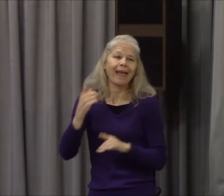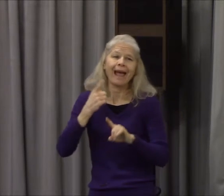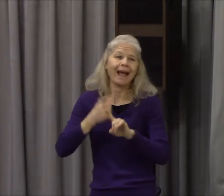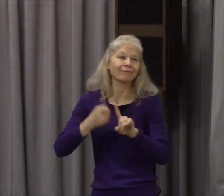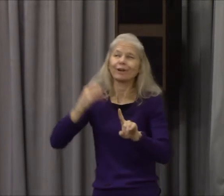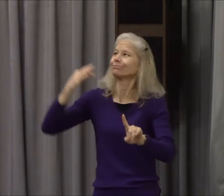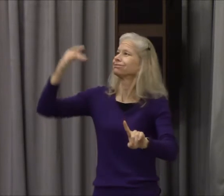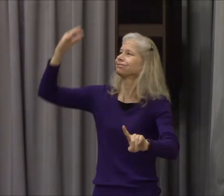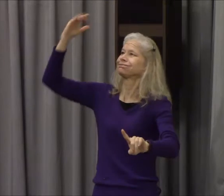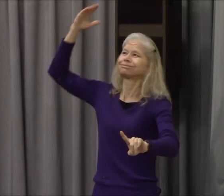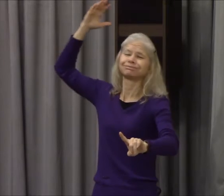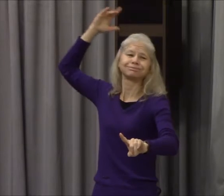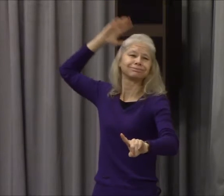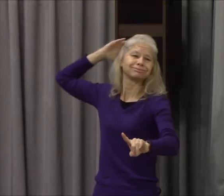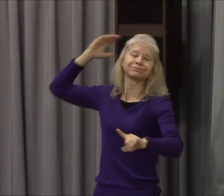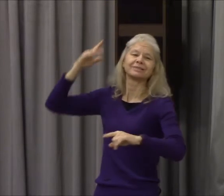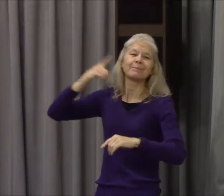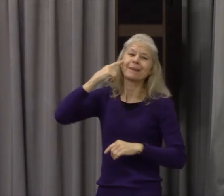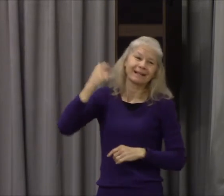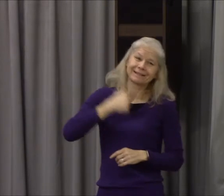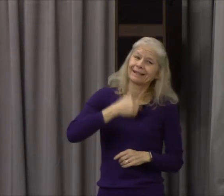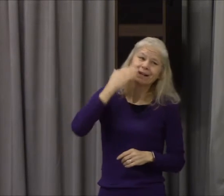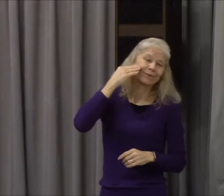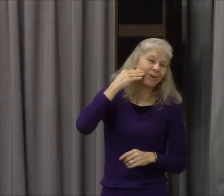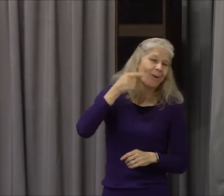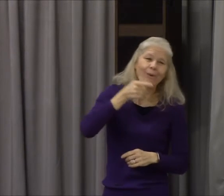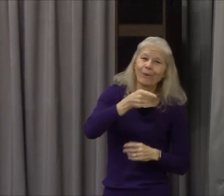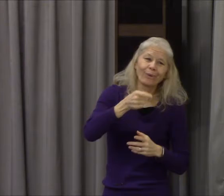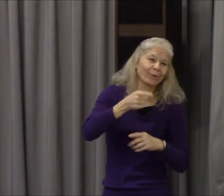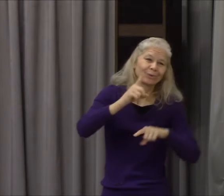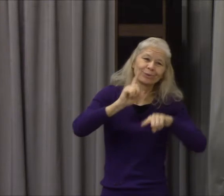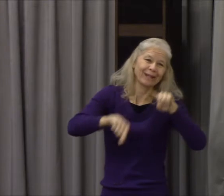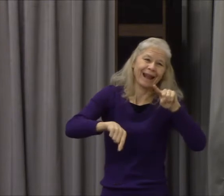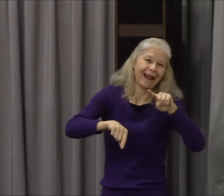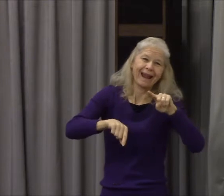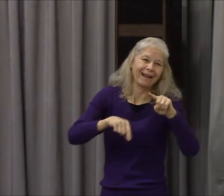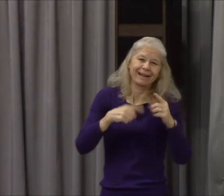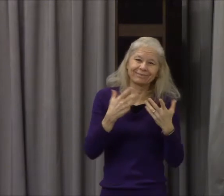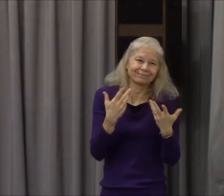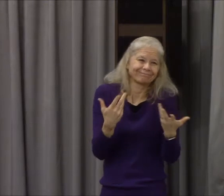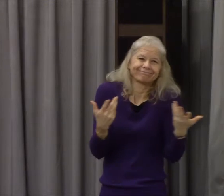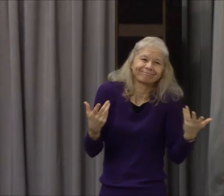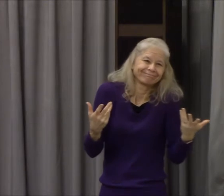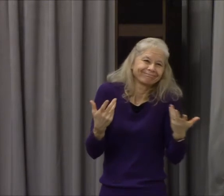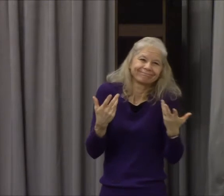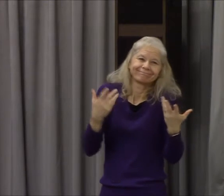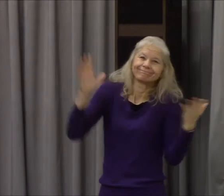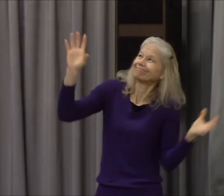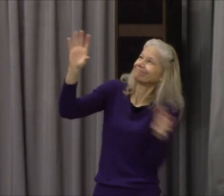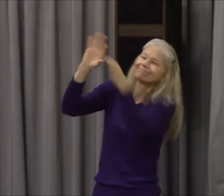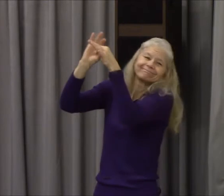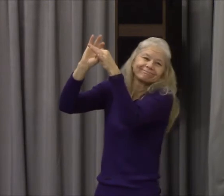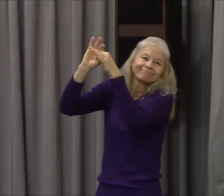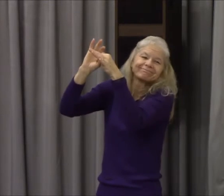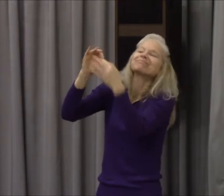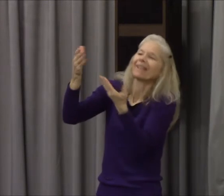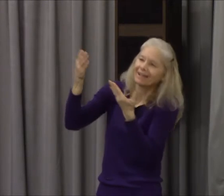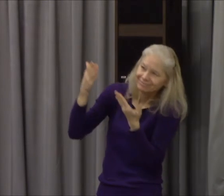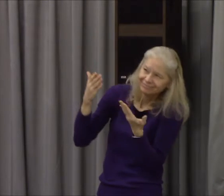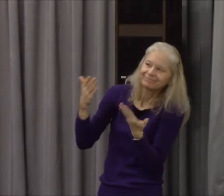be what I originally created you to be after you disobeyed me and so I made a way for you I sent my